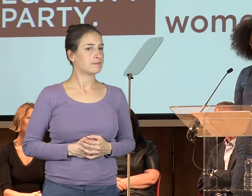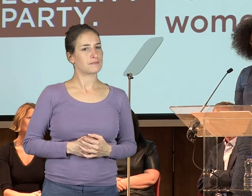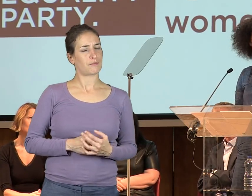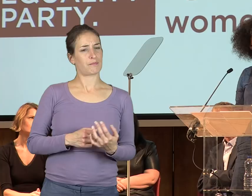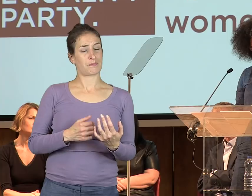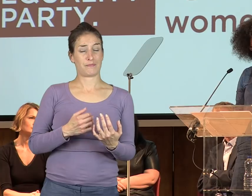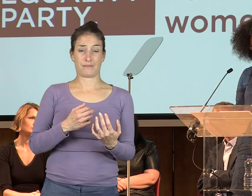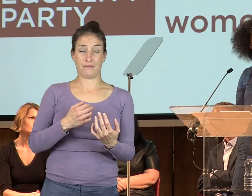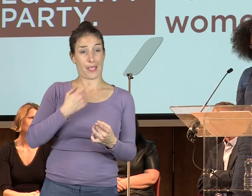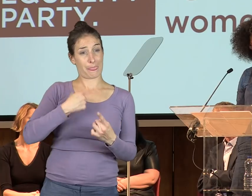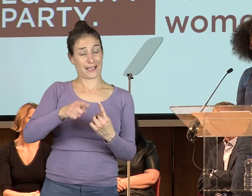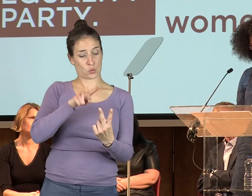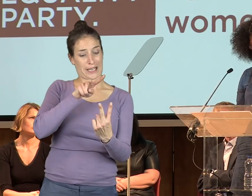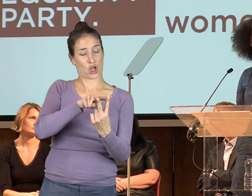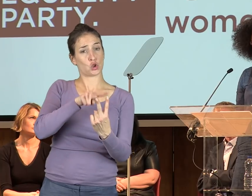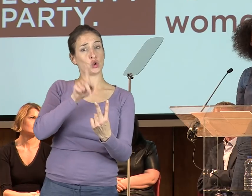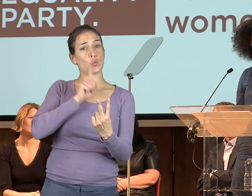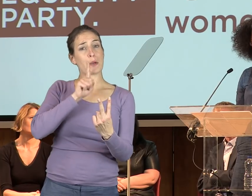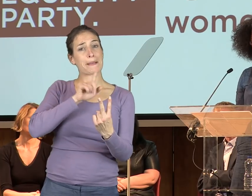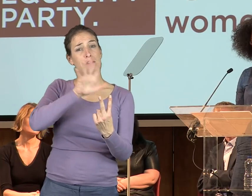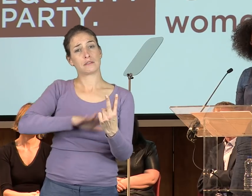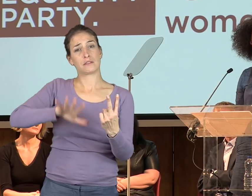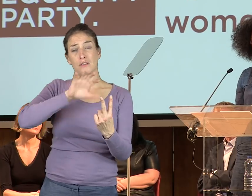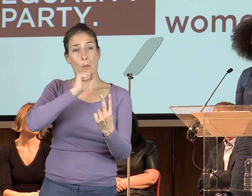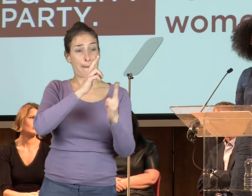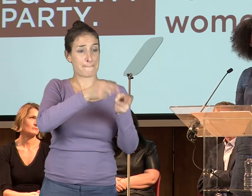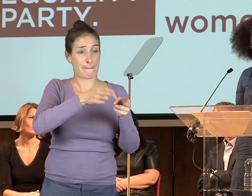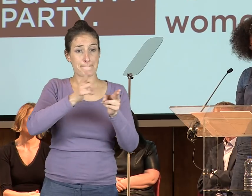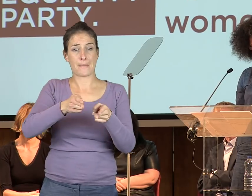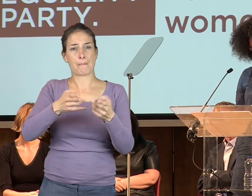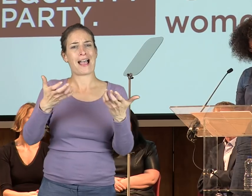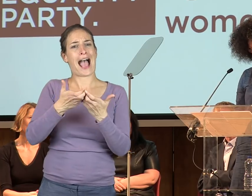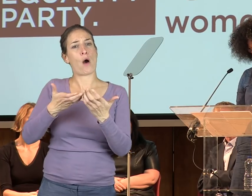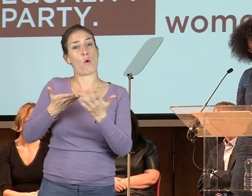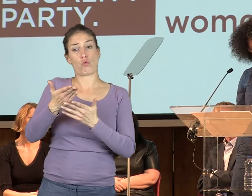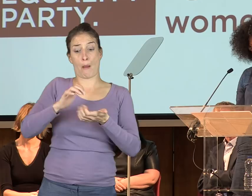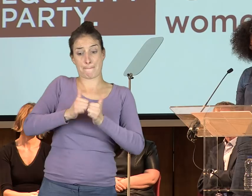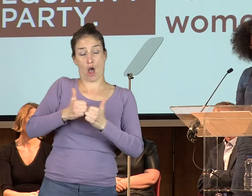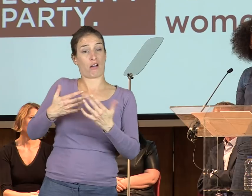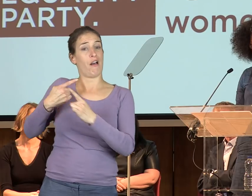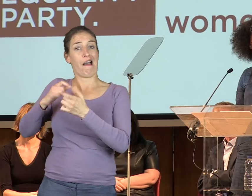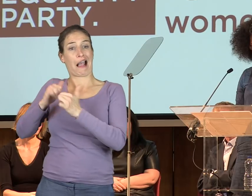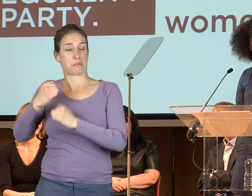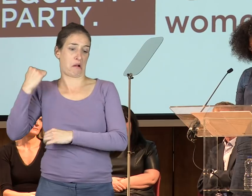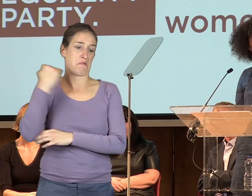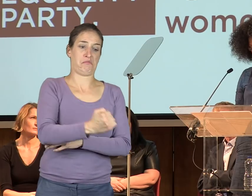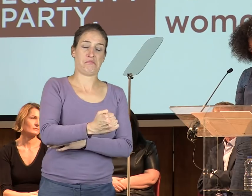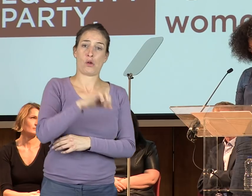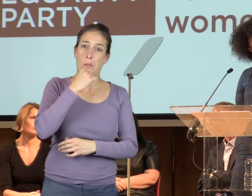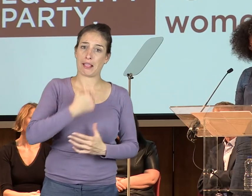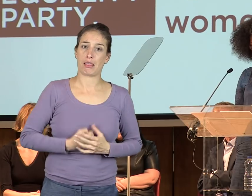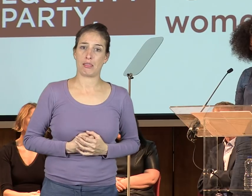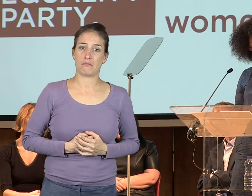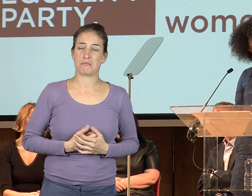Two of my sisters will this week lose their lives at the hands of a current or ex-partner. There is a young